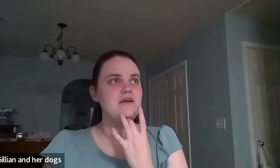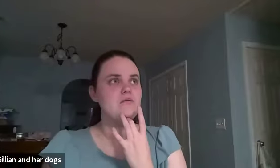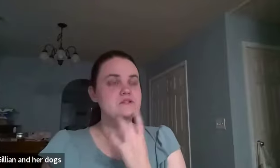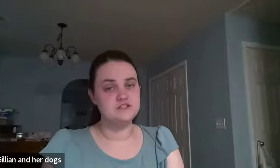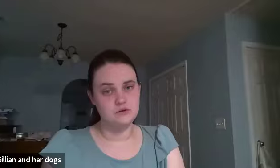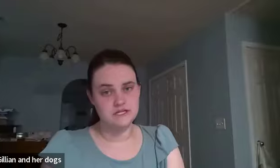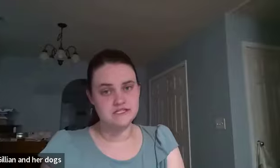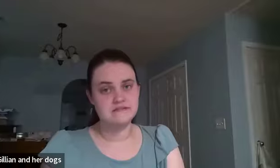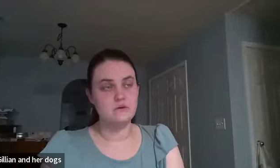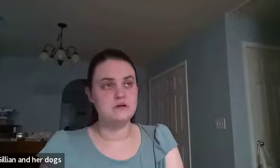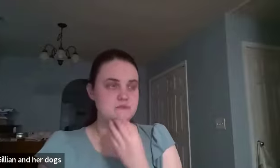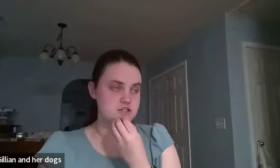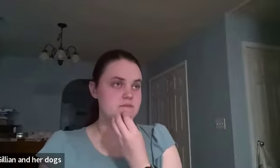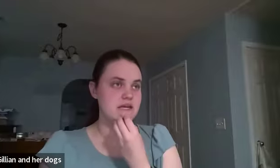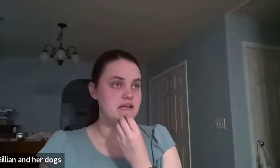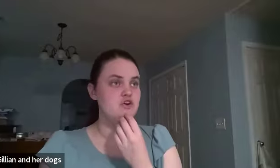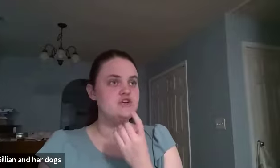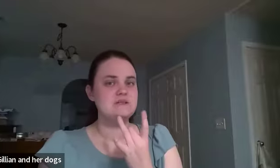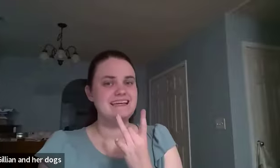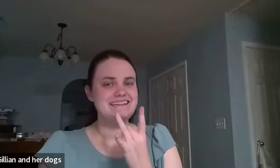I was notorious for, especially in the beginning, saying